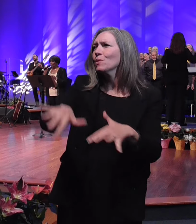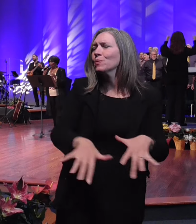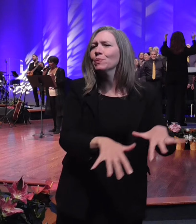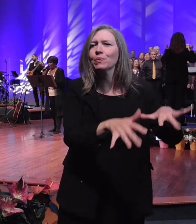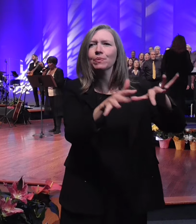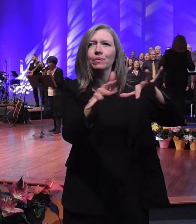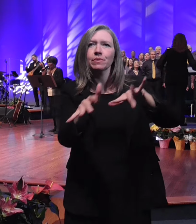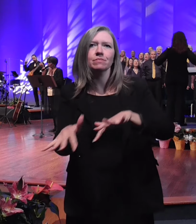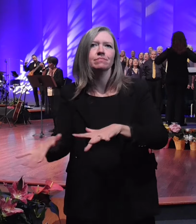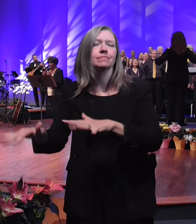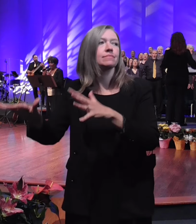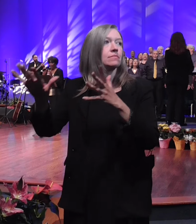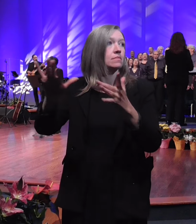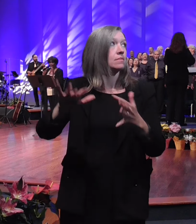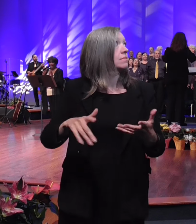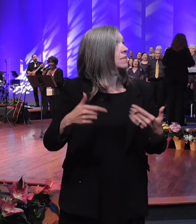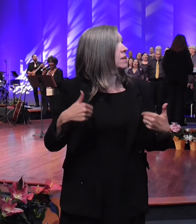alive. There are